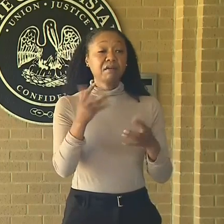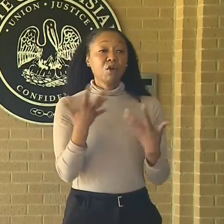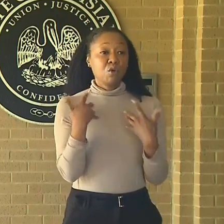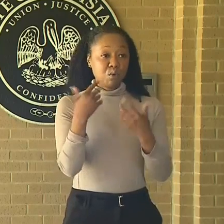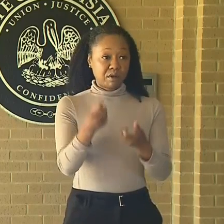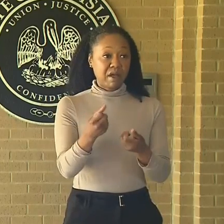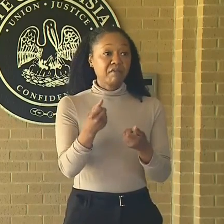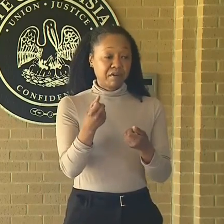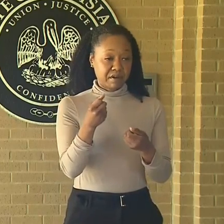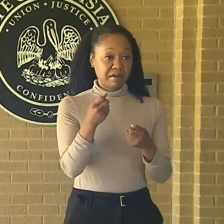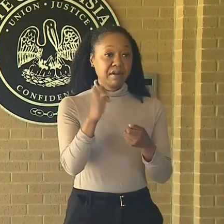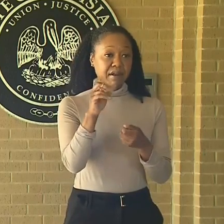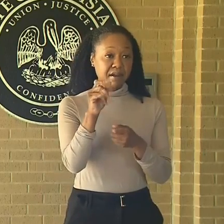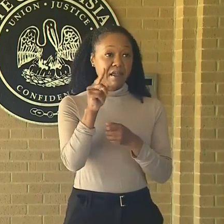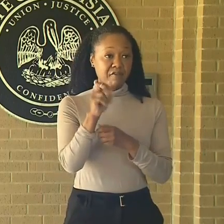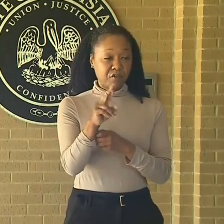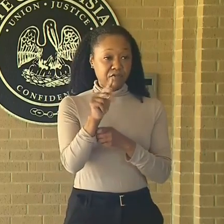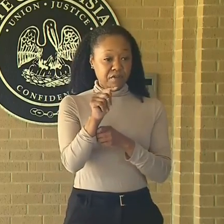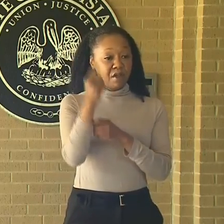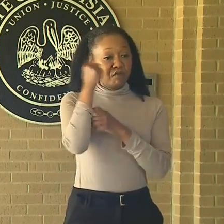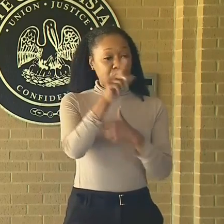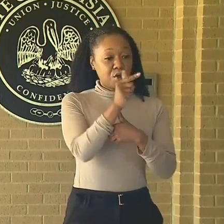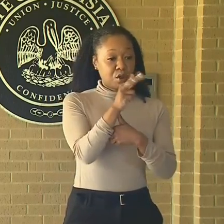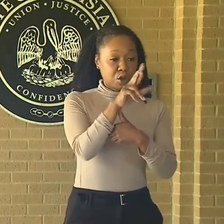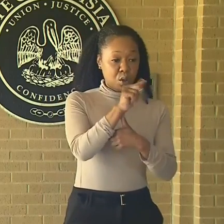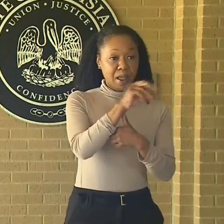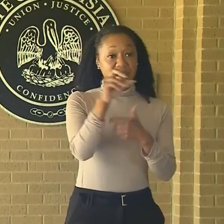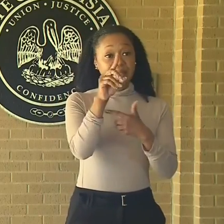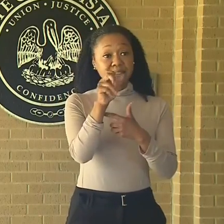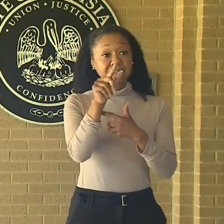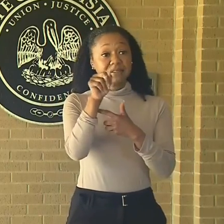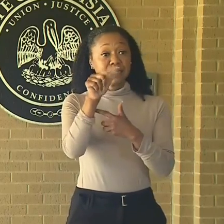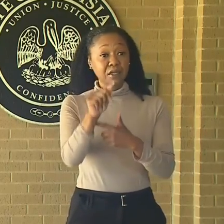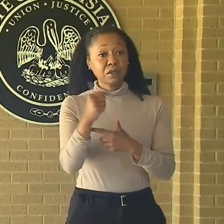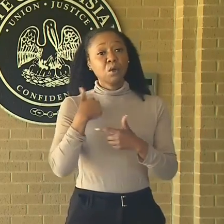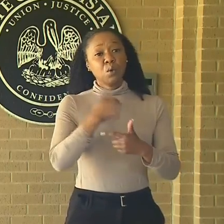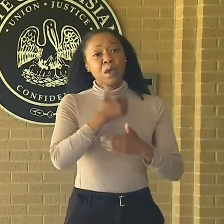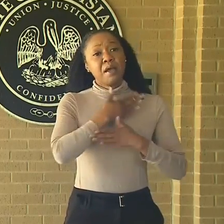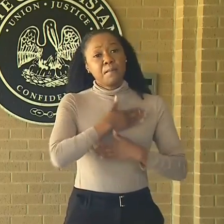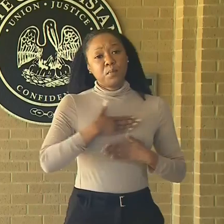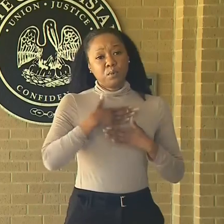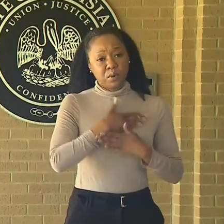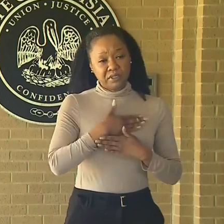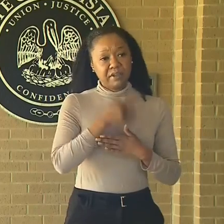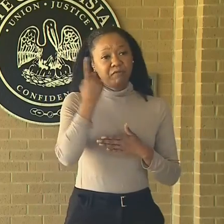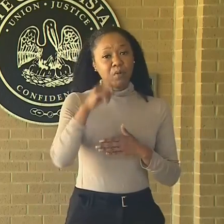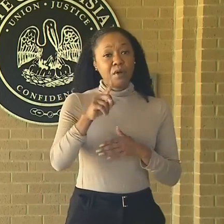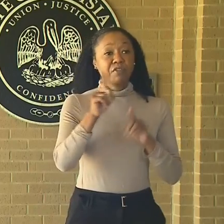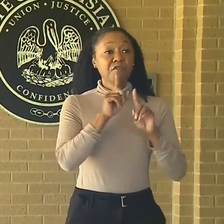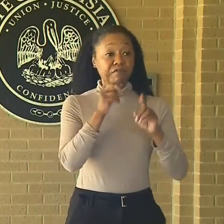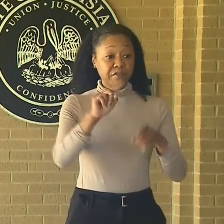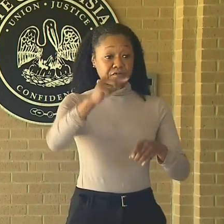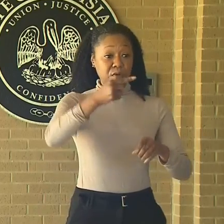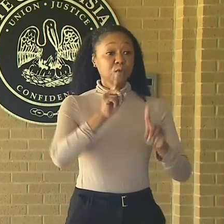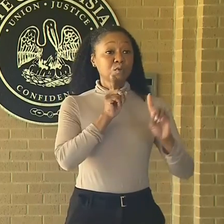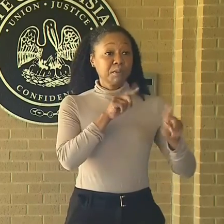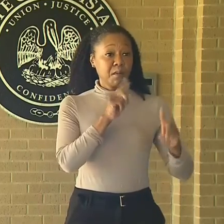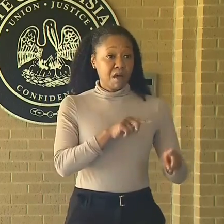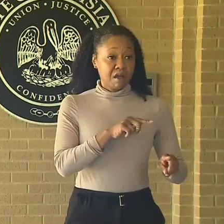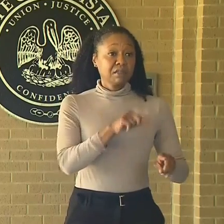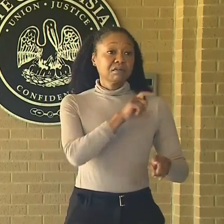to Hurricanes Laura and Delta. We do appreciate all the work by first responders, by